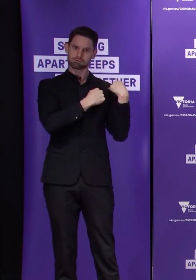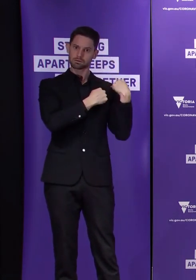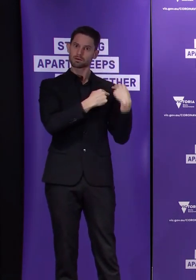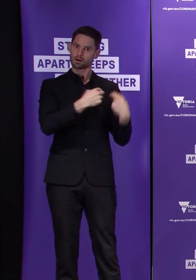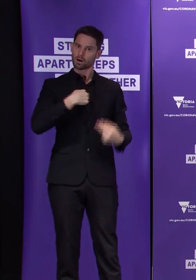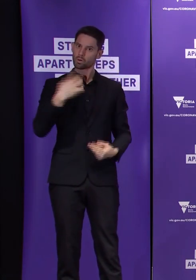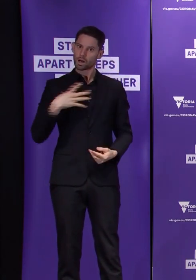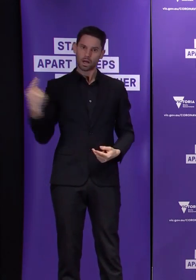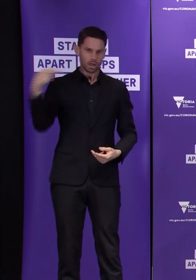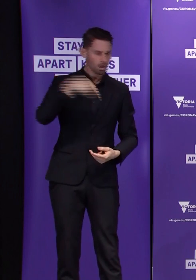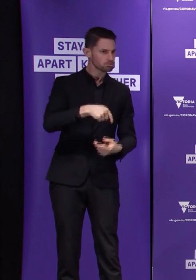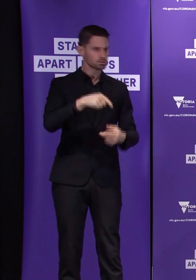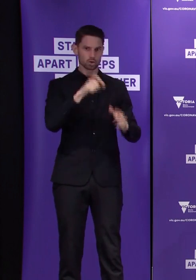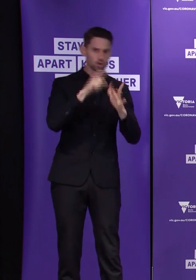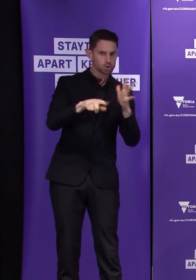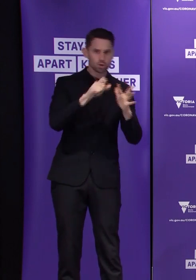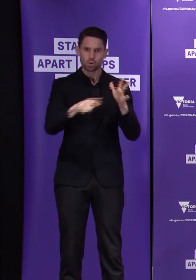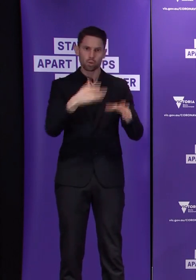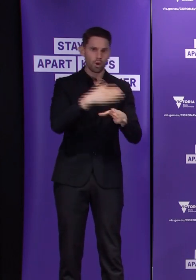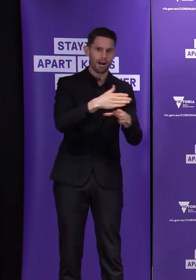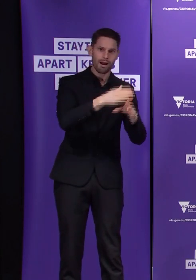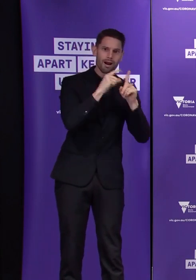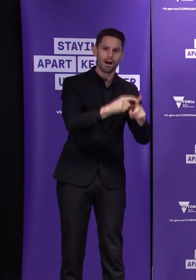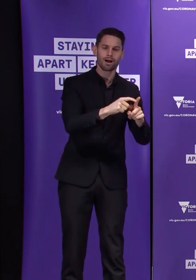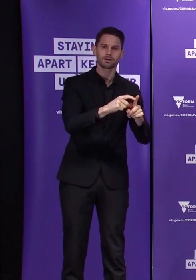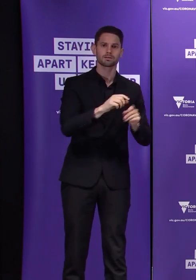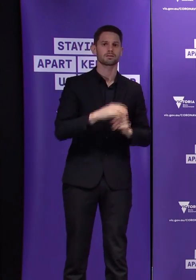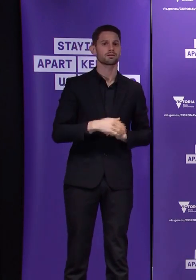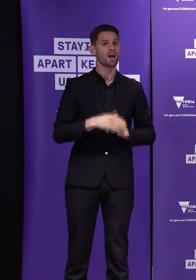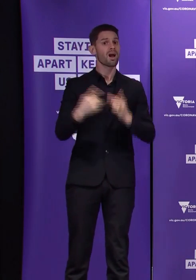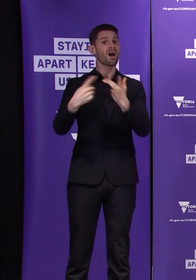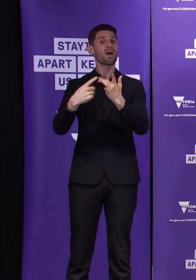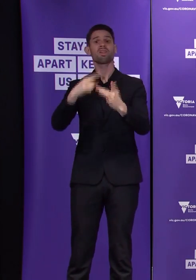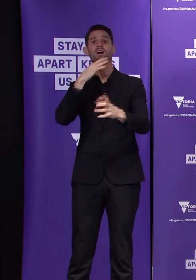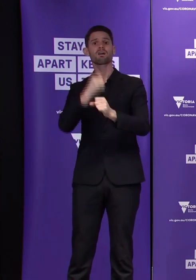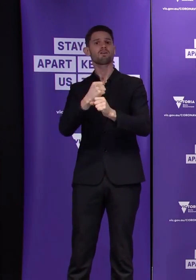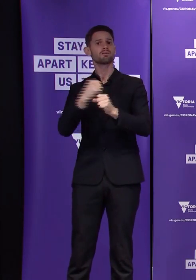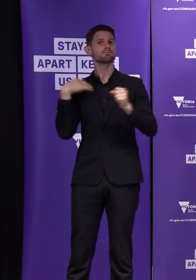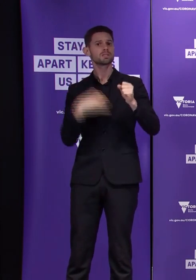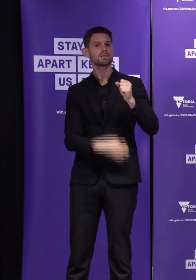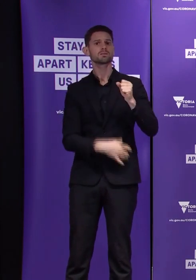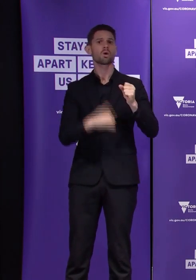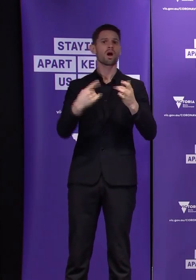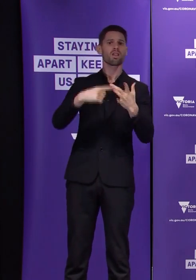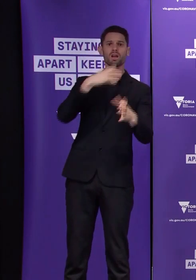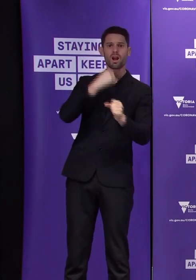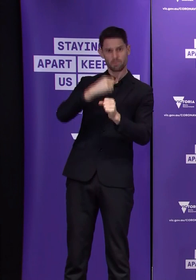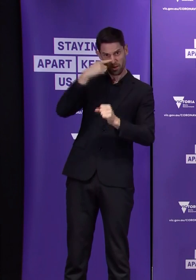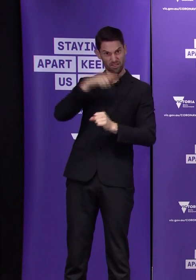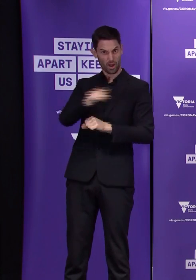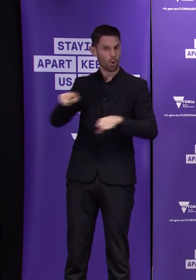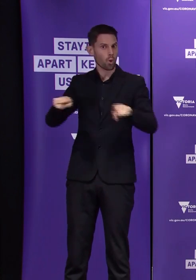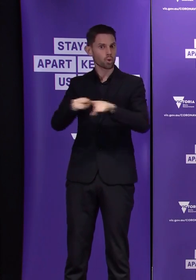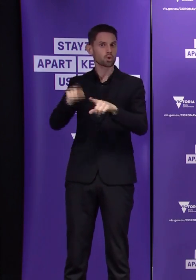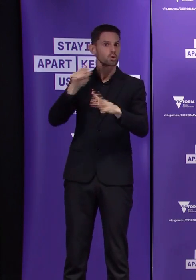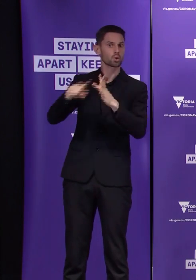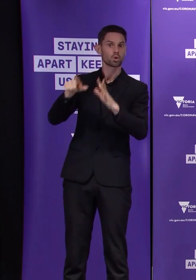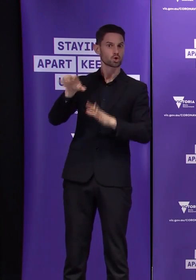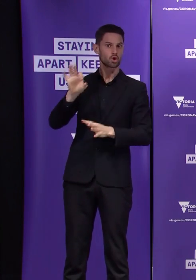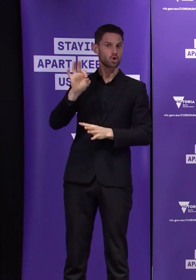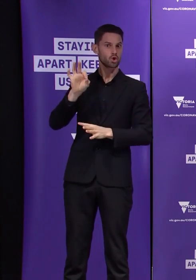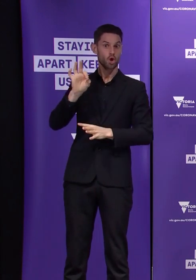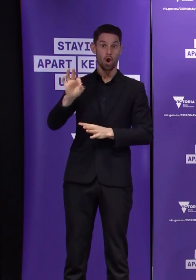they're all working very hard. They might be doing different things than standing here for an hour and a half every day, but there are lots of other functions to these roles than just standing here.